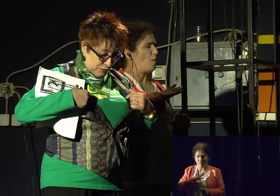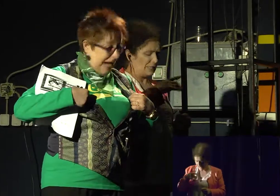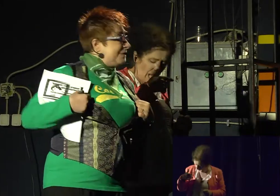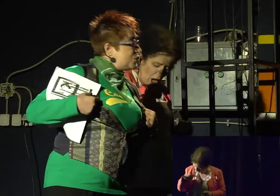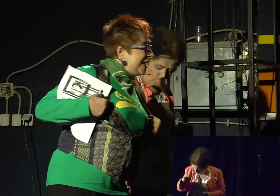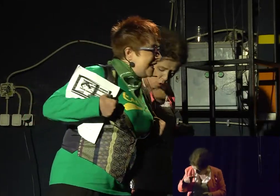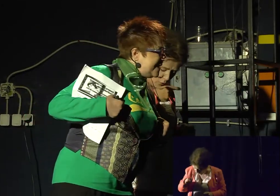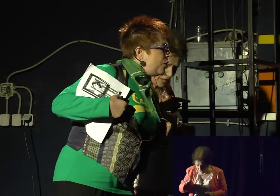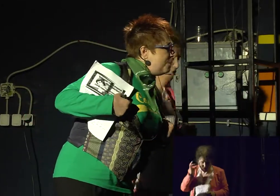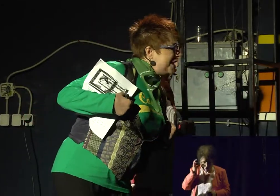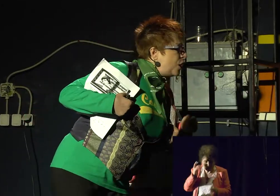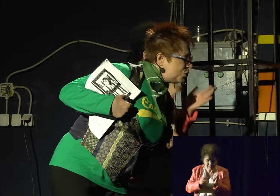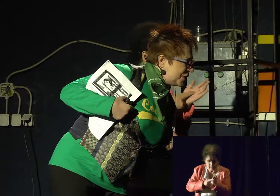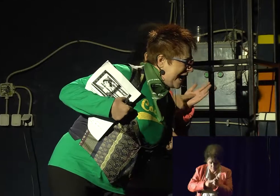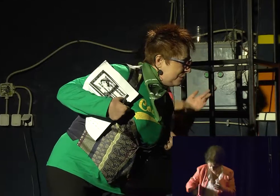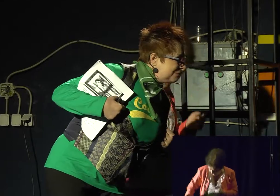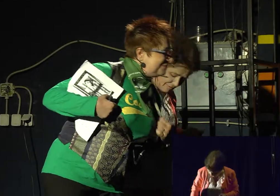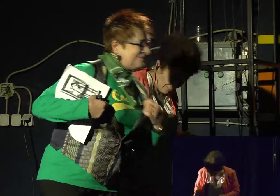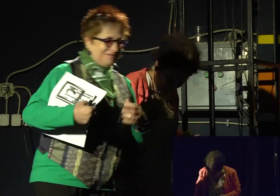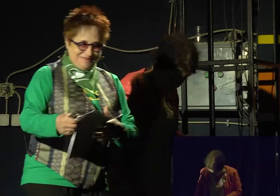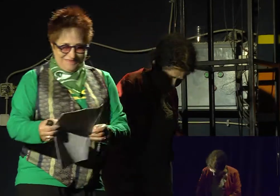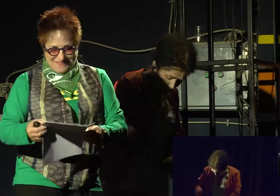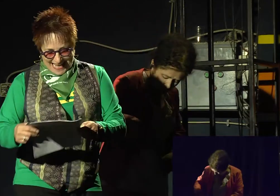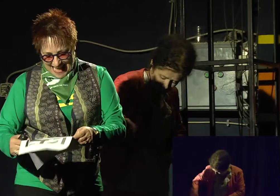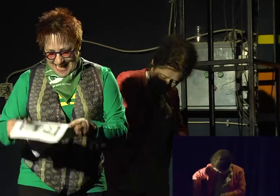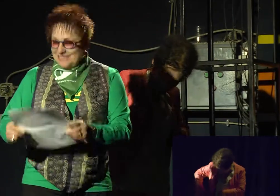also, I'm a trainer, they call me the coach now.